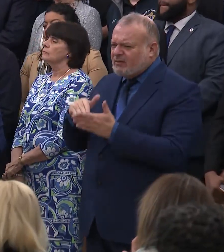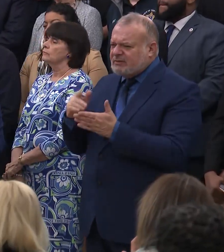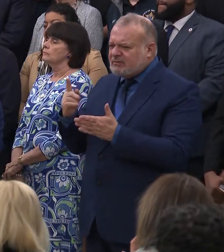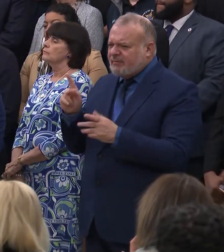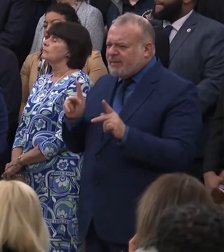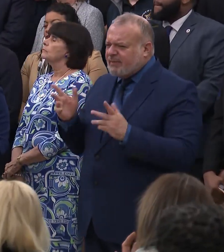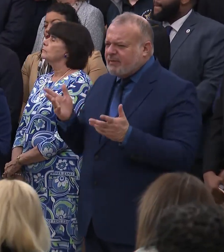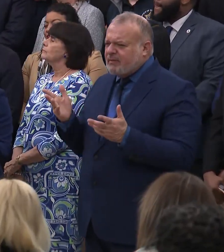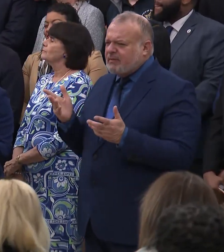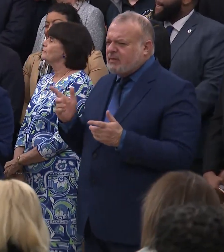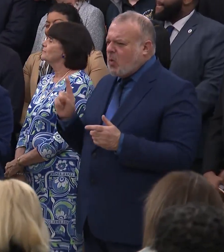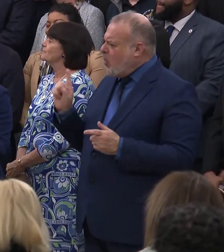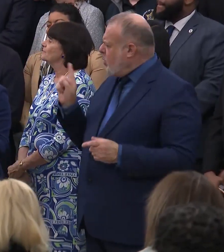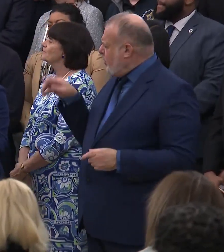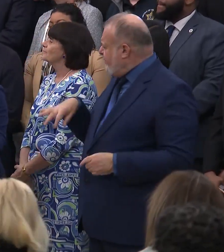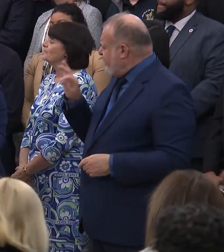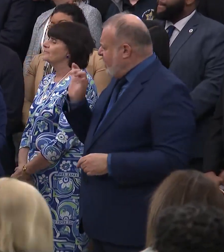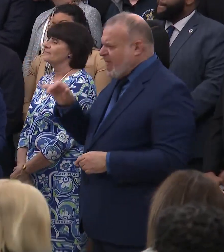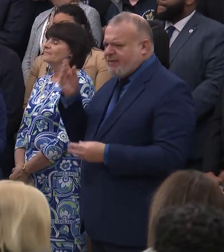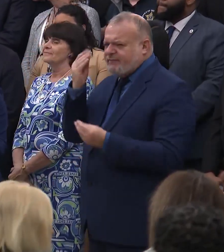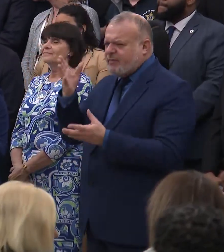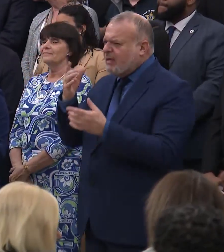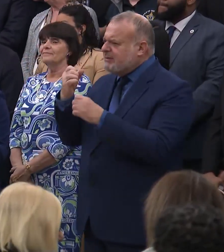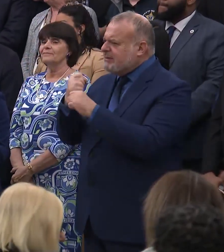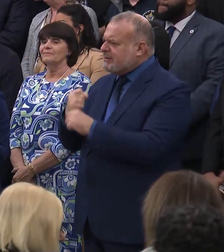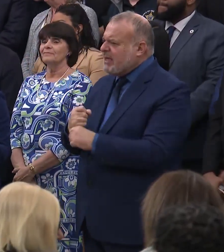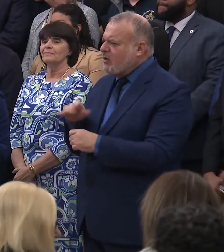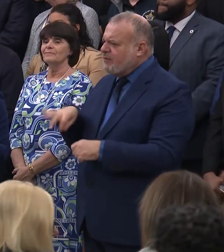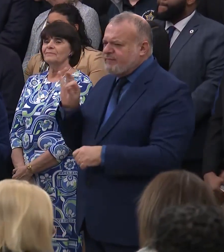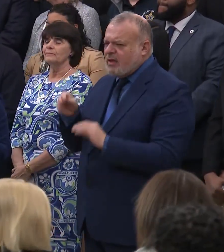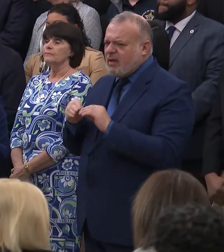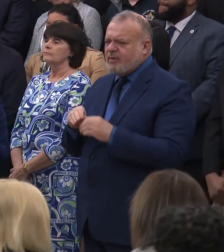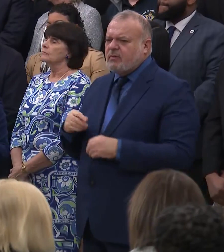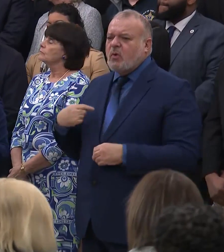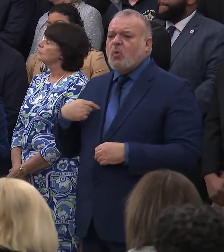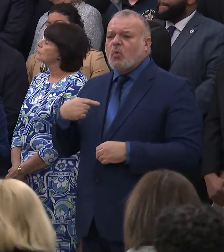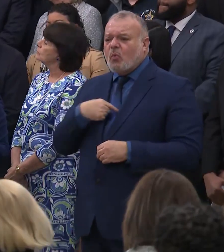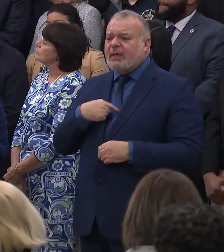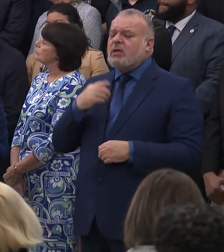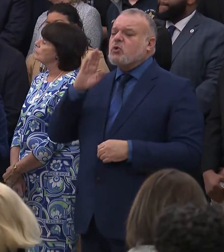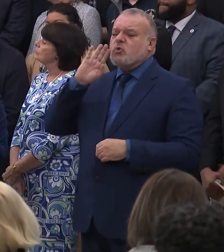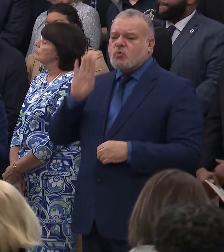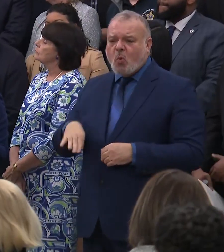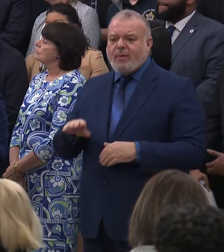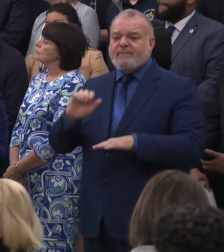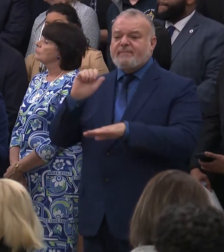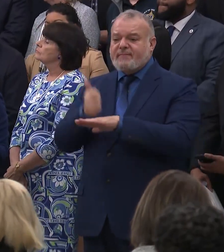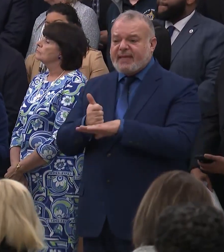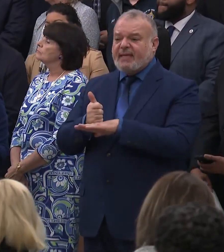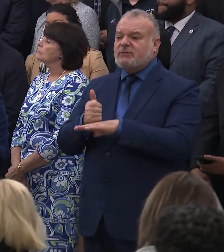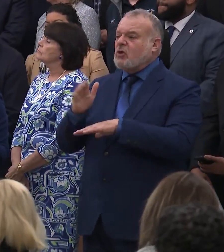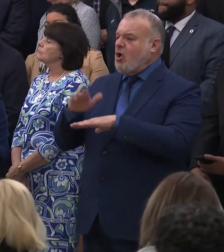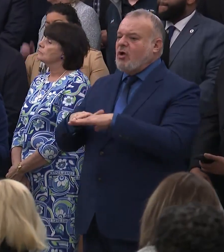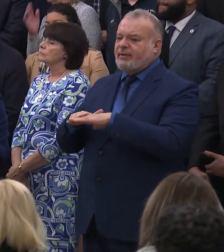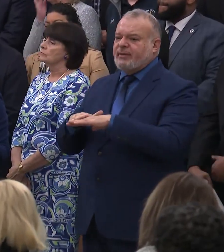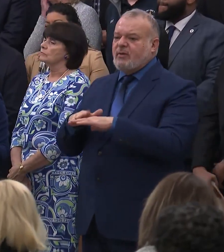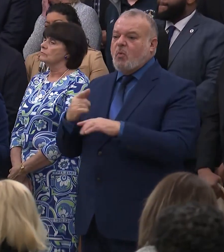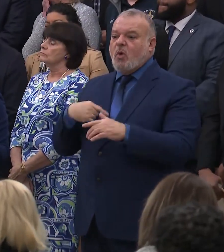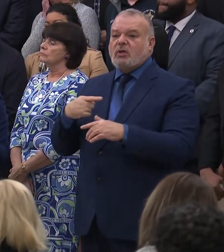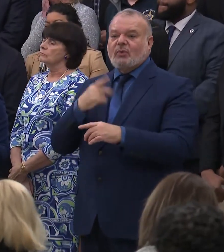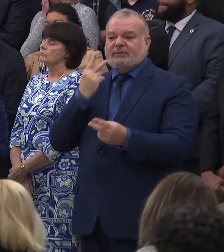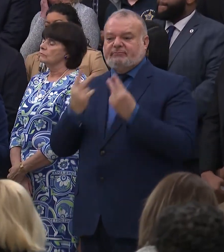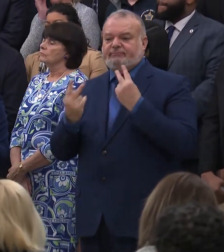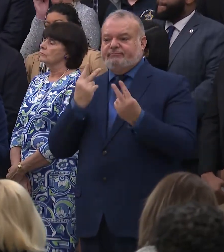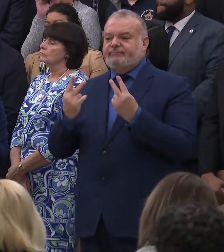of thin air. We do know, just based on extrapolation of what we've seen since 2008,